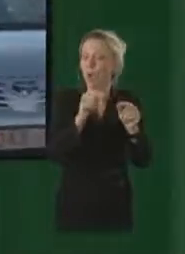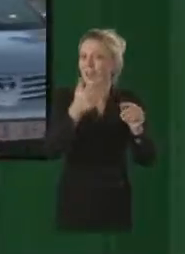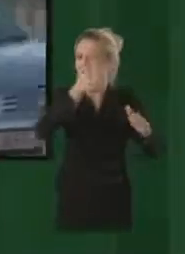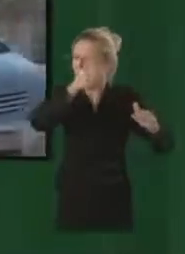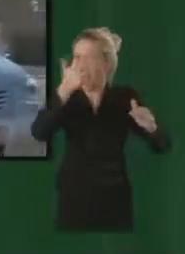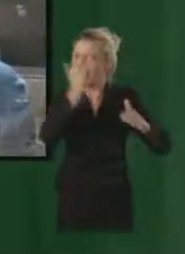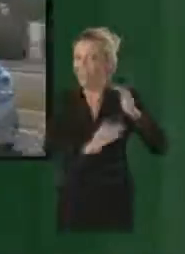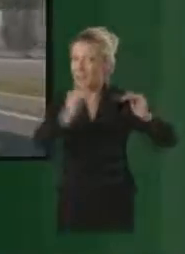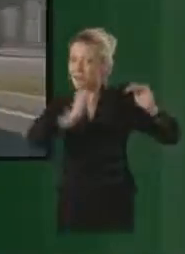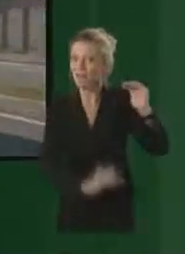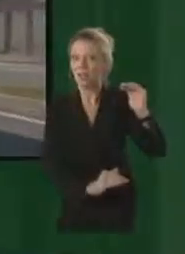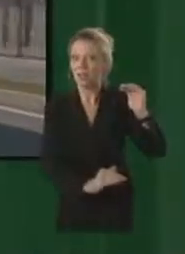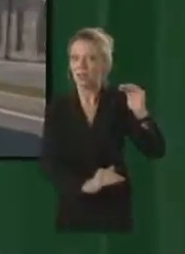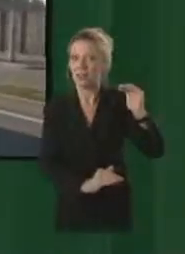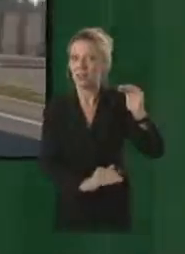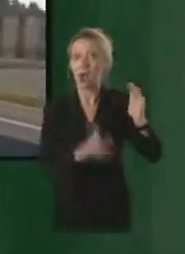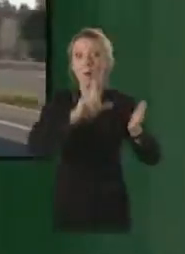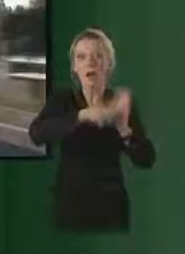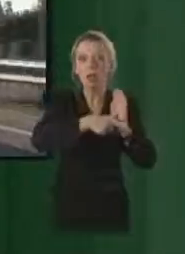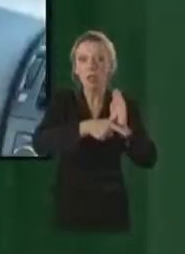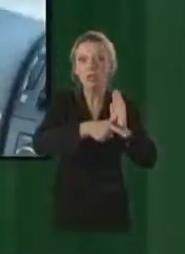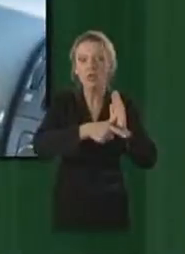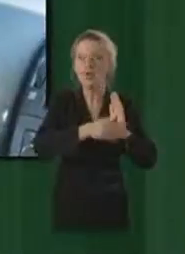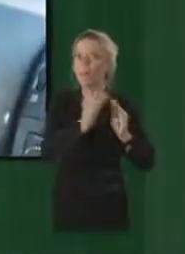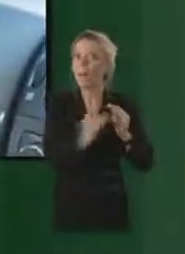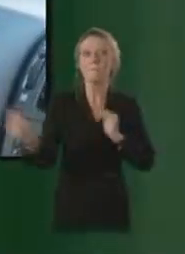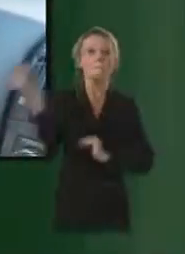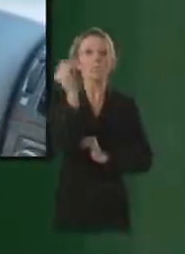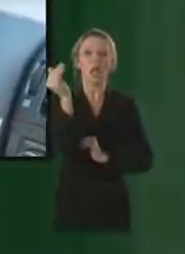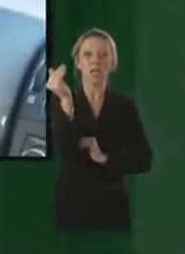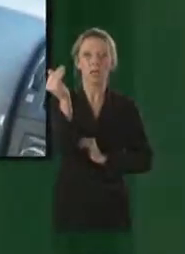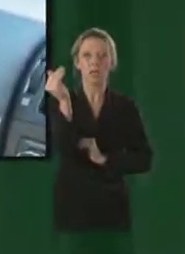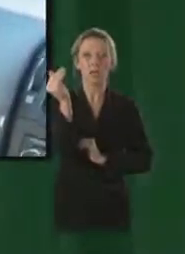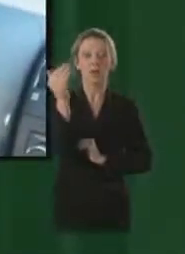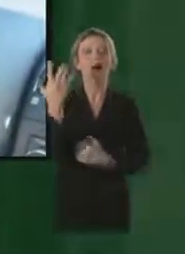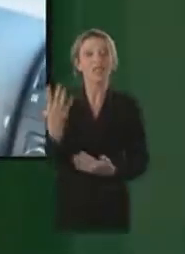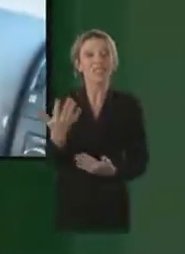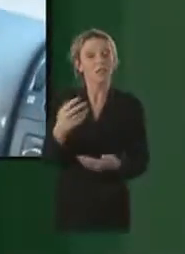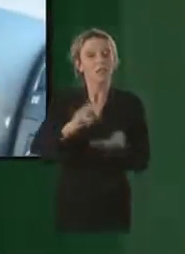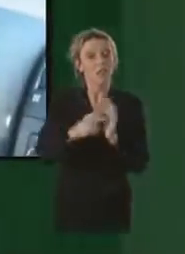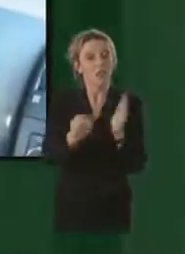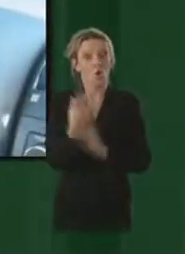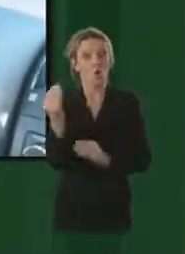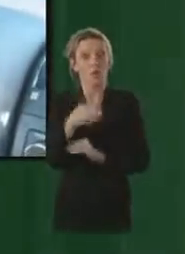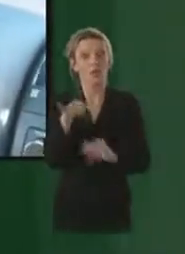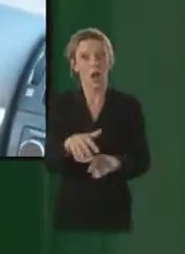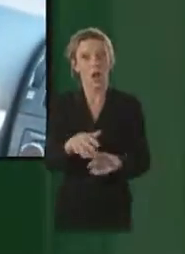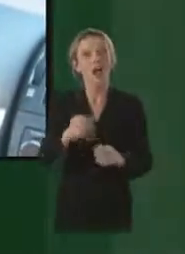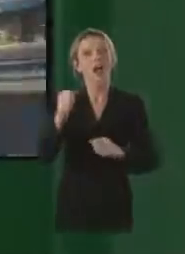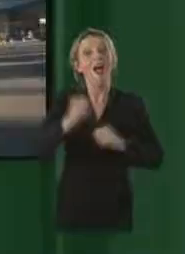power at the same time. The new Valvematic technology, for instance, adapts the valve lift volume and control times